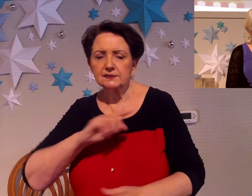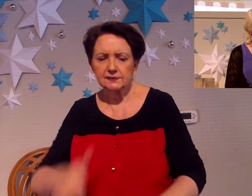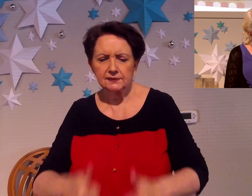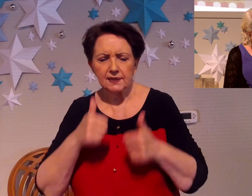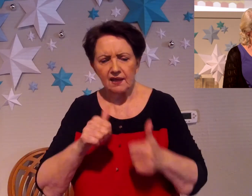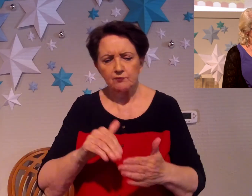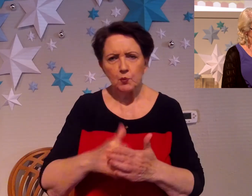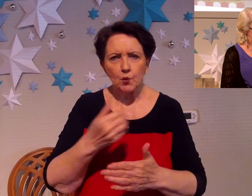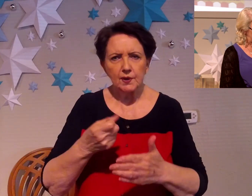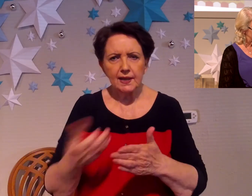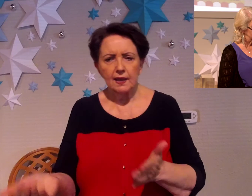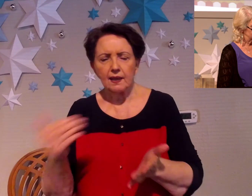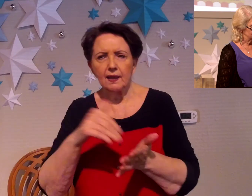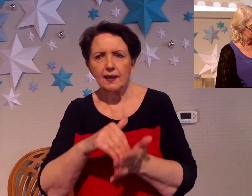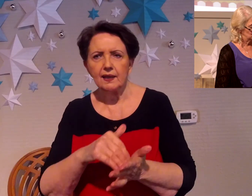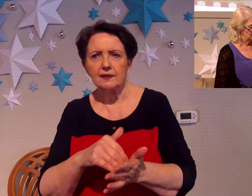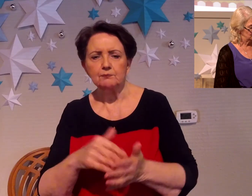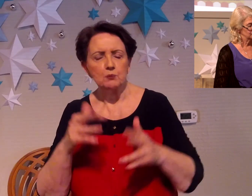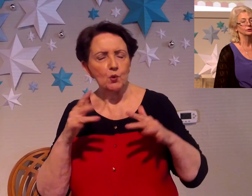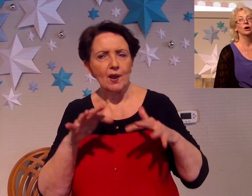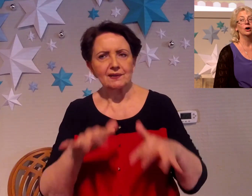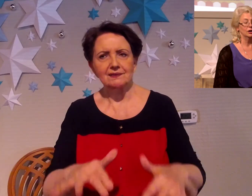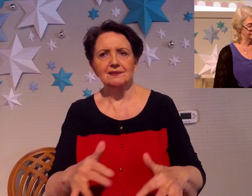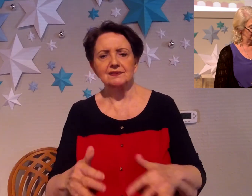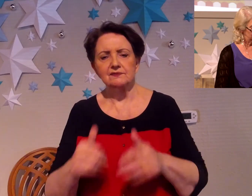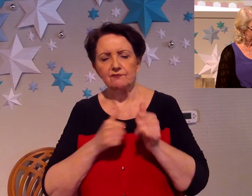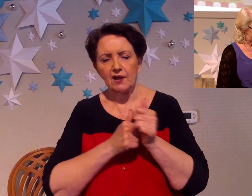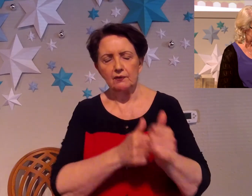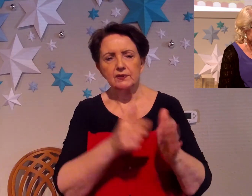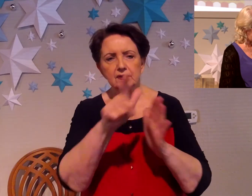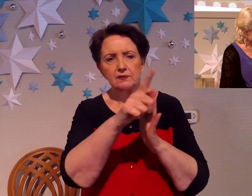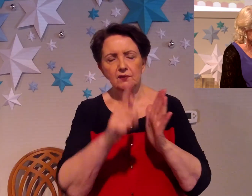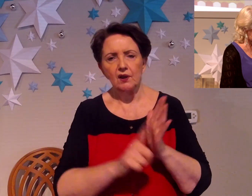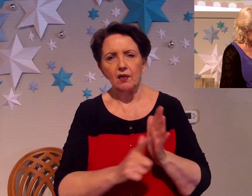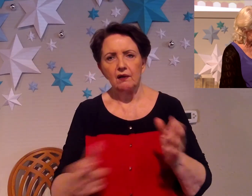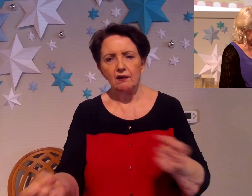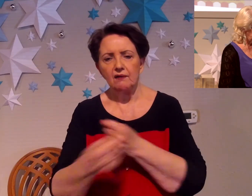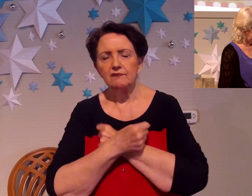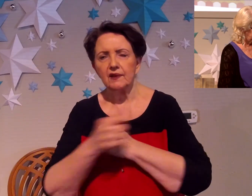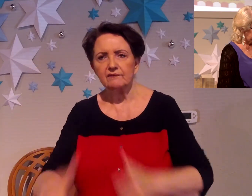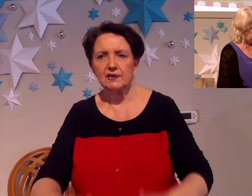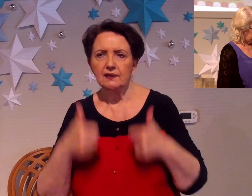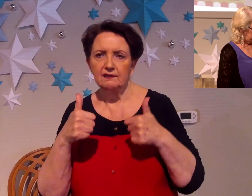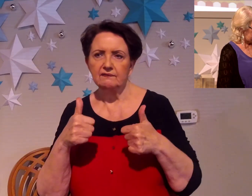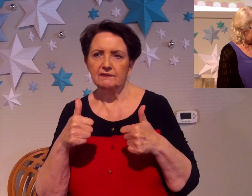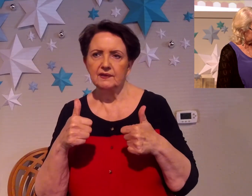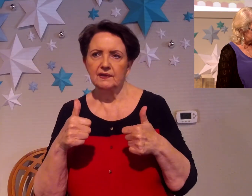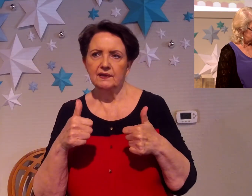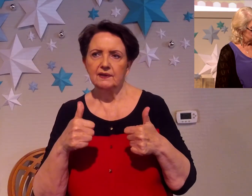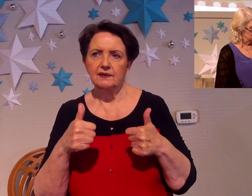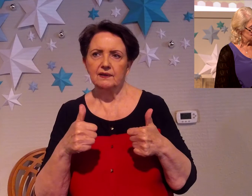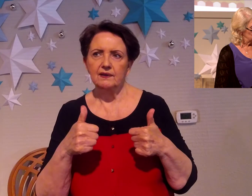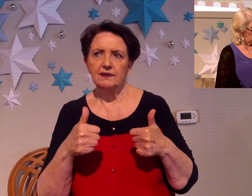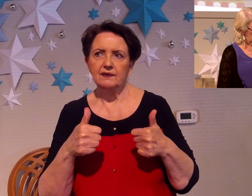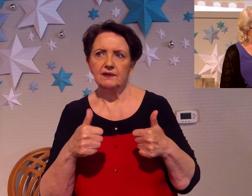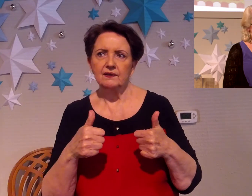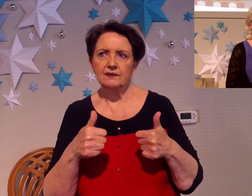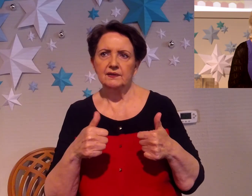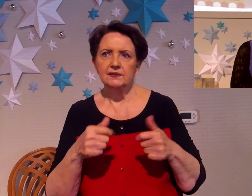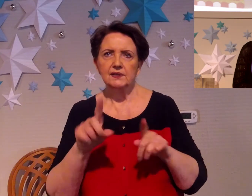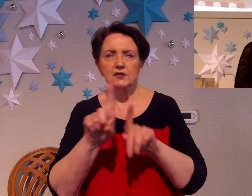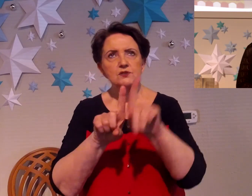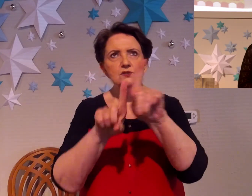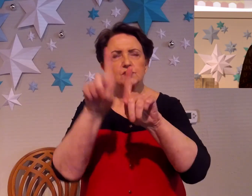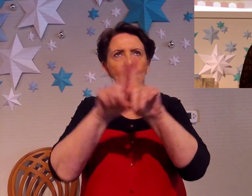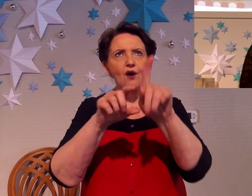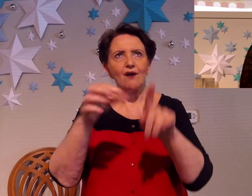newly recognized, miraculous, according to the law of love and life. Hang up a special star,